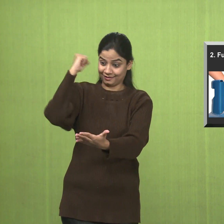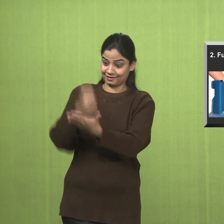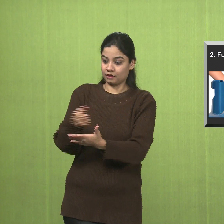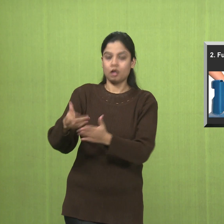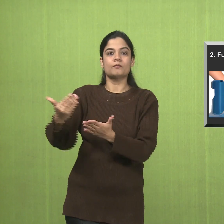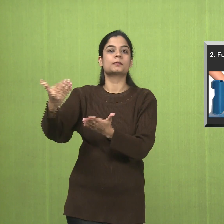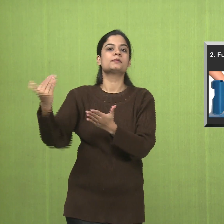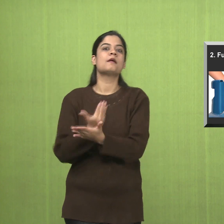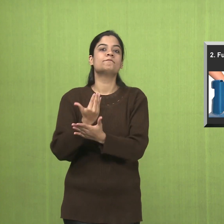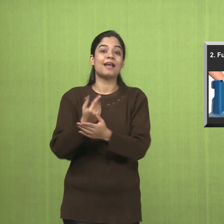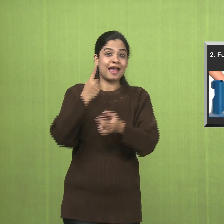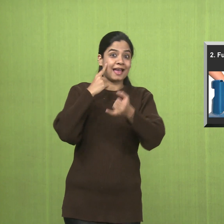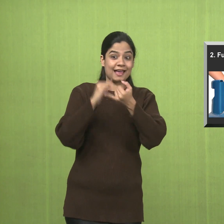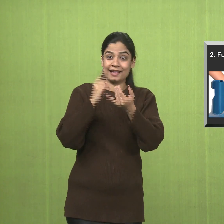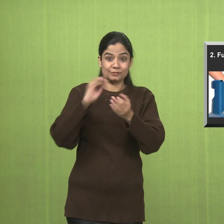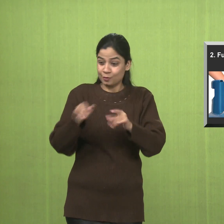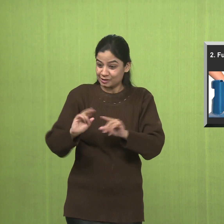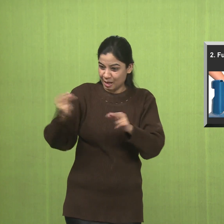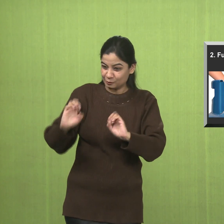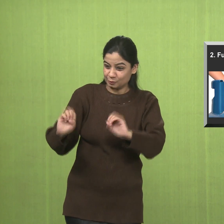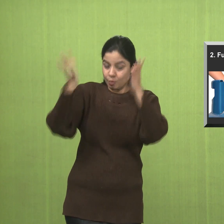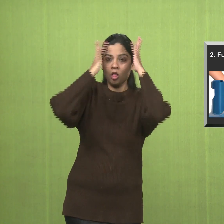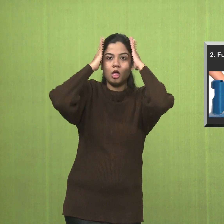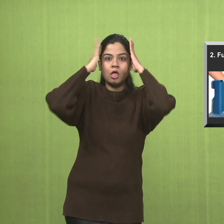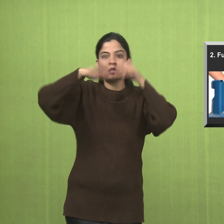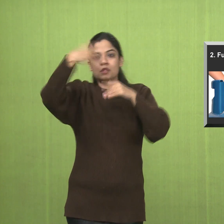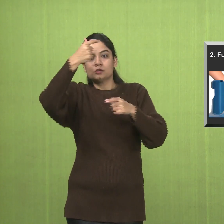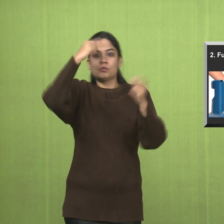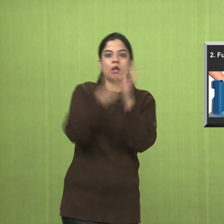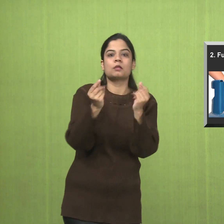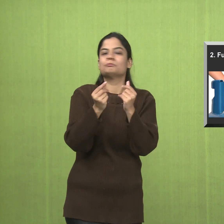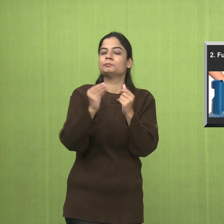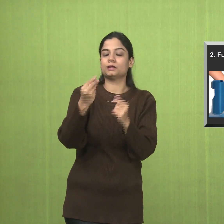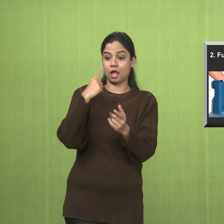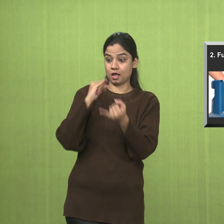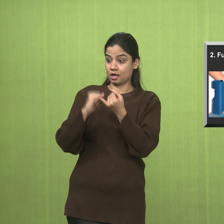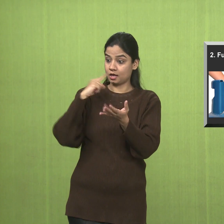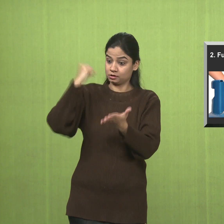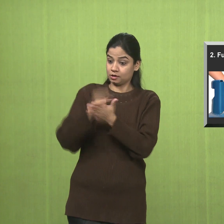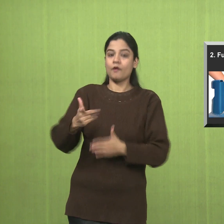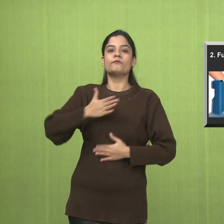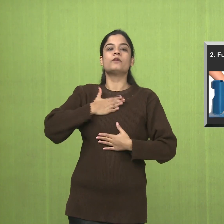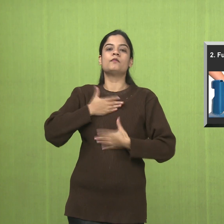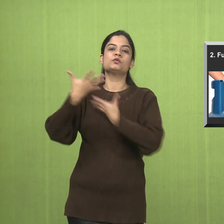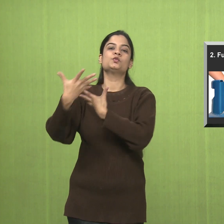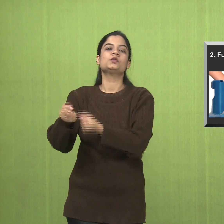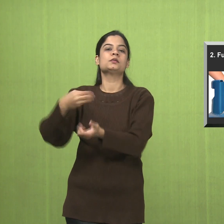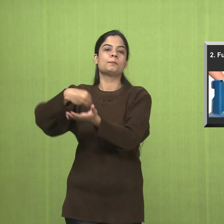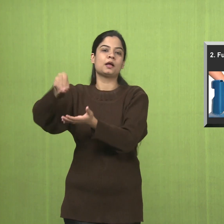It must be ISI marked. That supports in conservation of energy. So it's important that you always buy